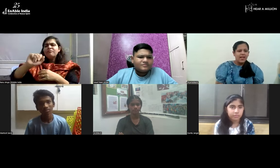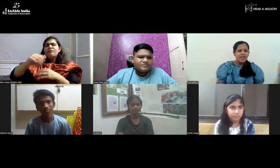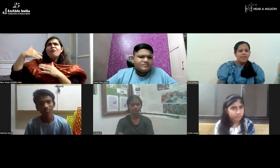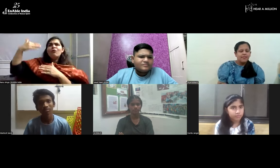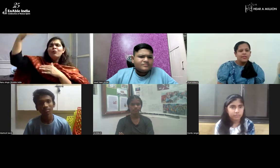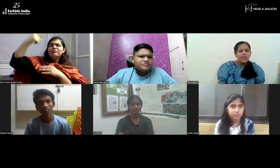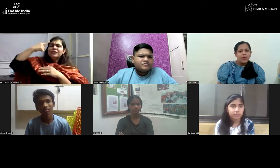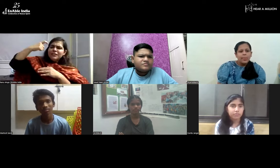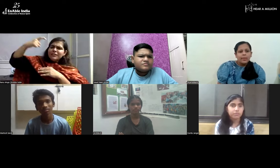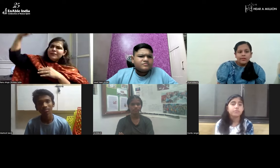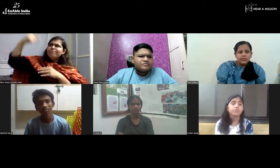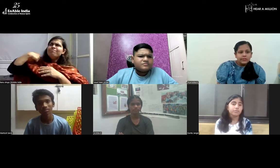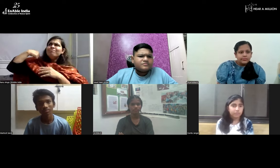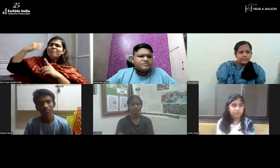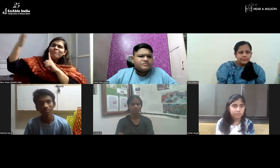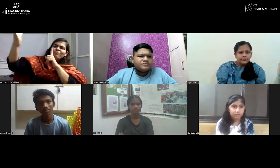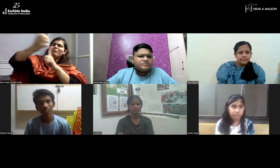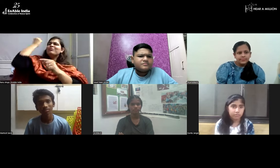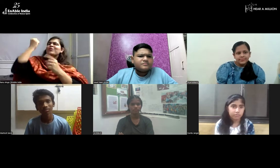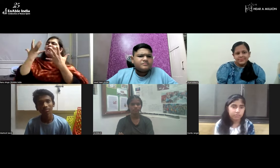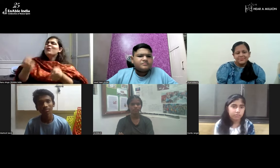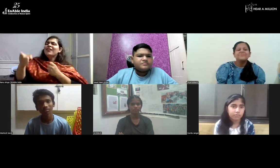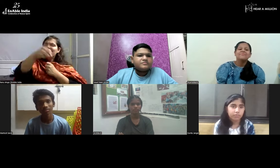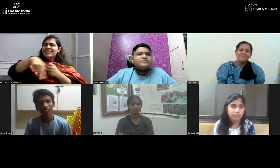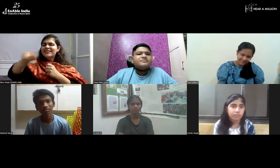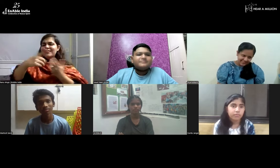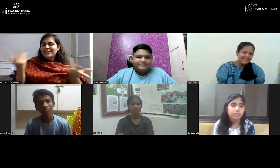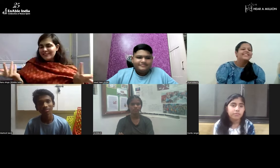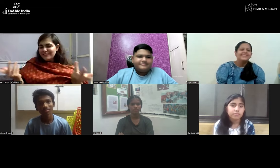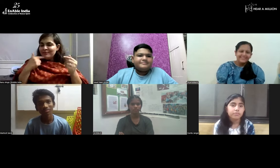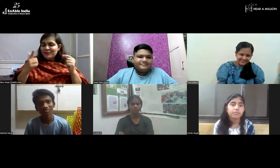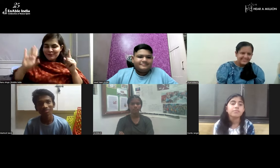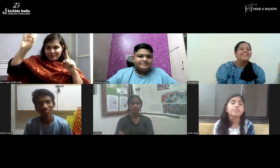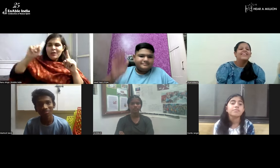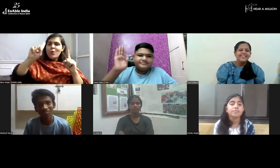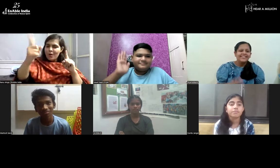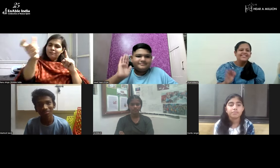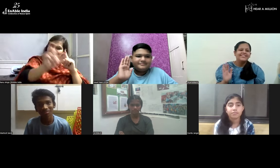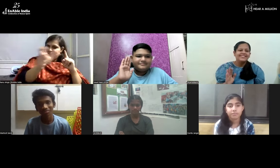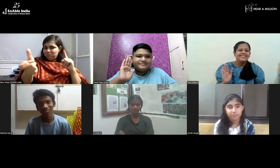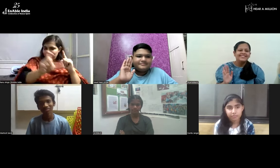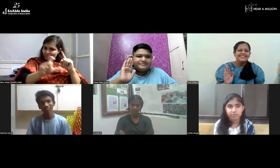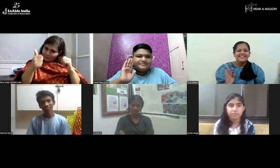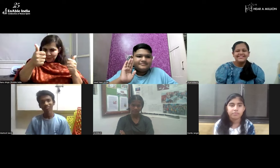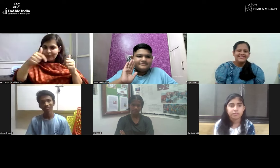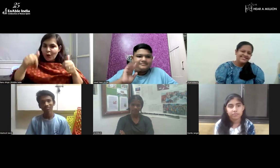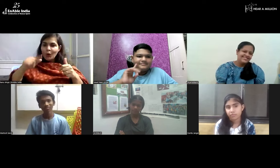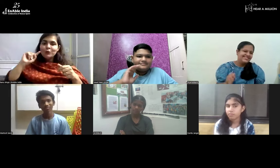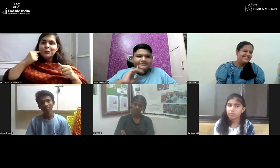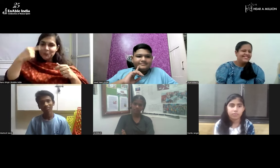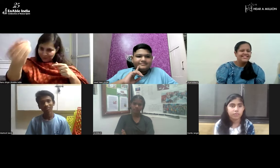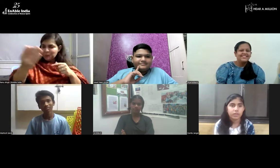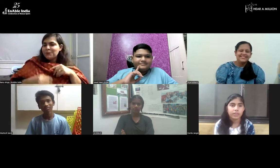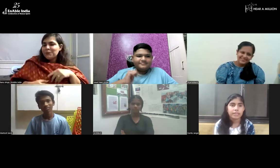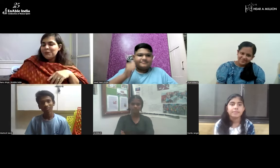like a academic book, or a story book, or a fun story, that automatically helps you